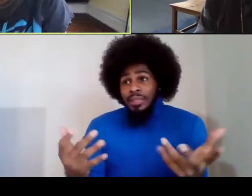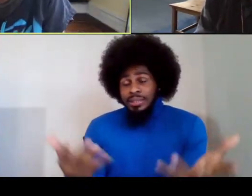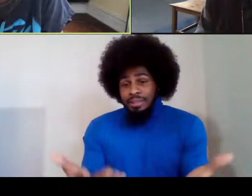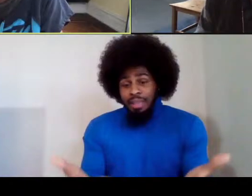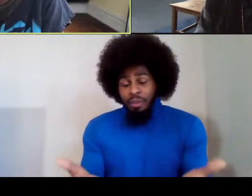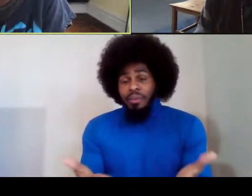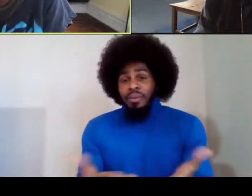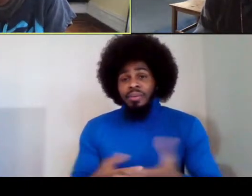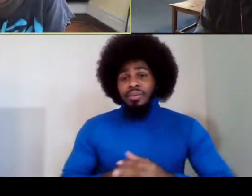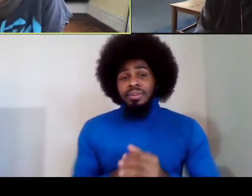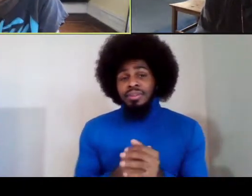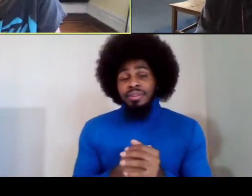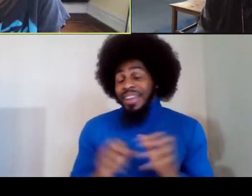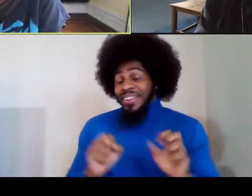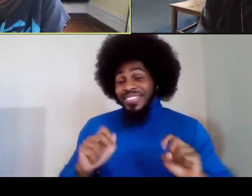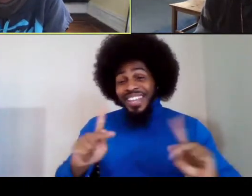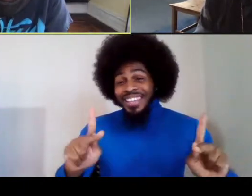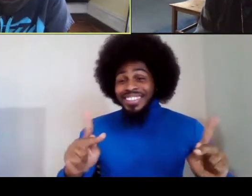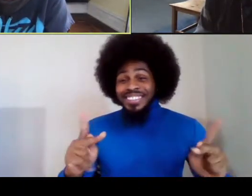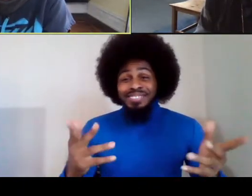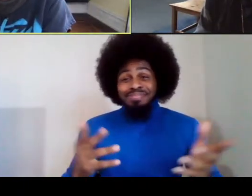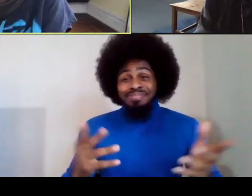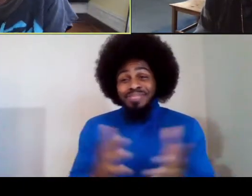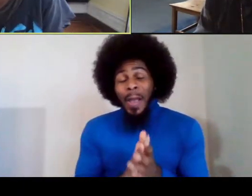so I'm like, all right, y'all,